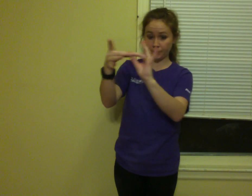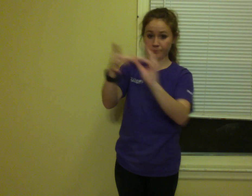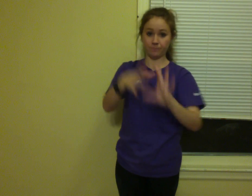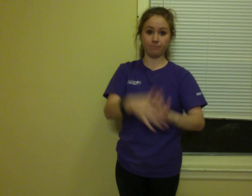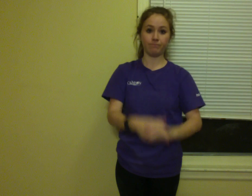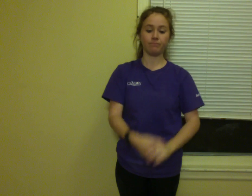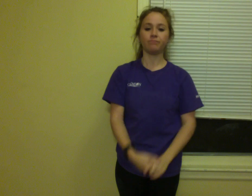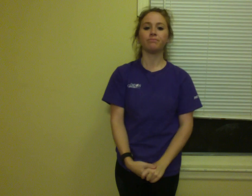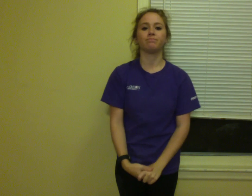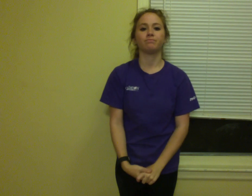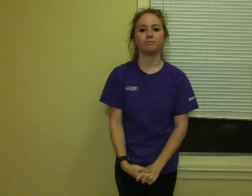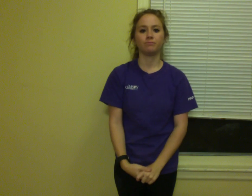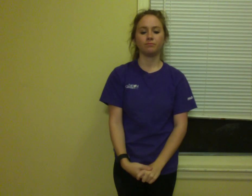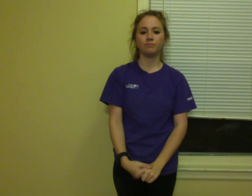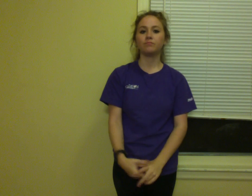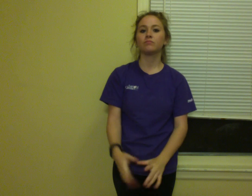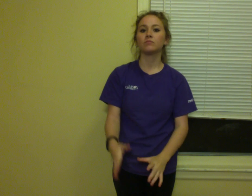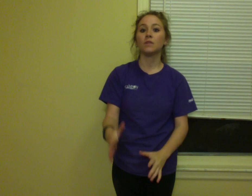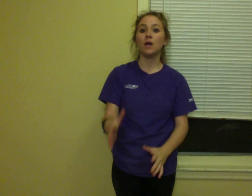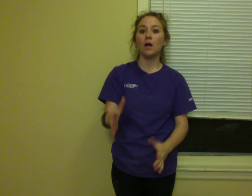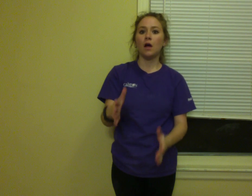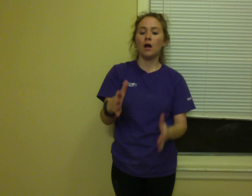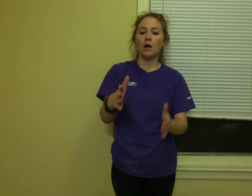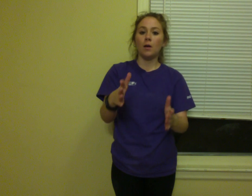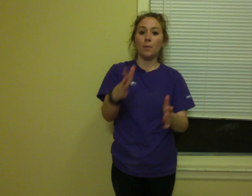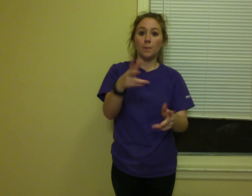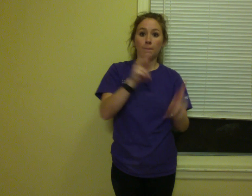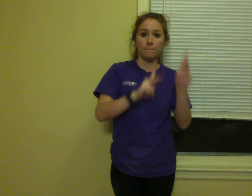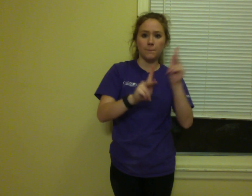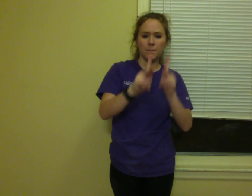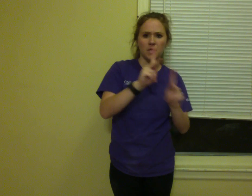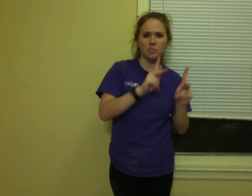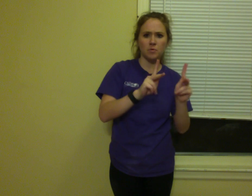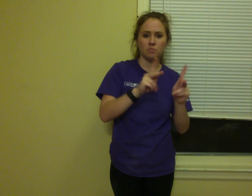Just being able to get books and newspapers is no guarantee of democracy.